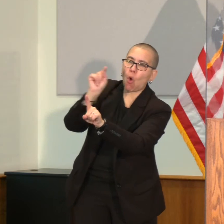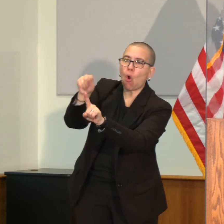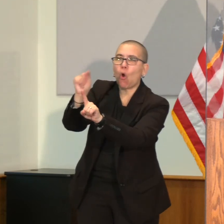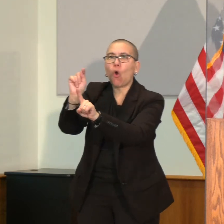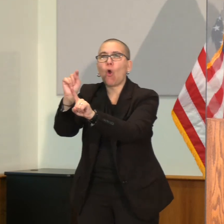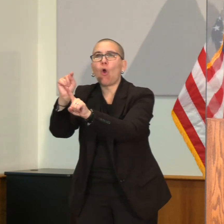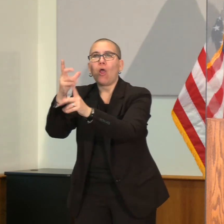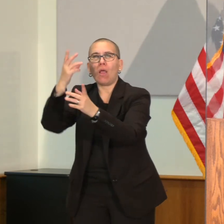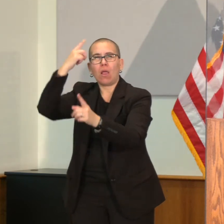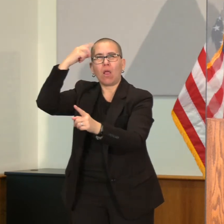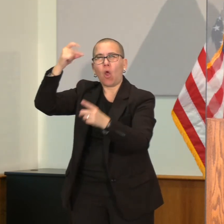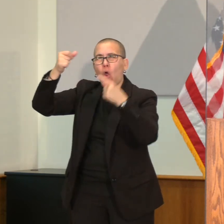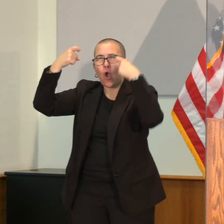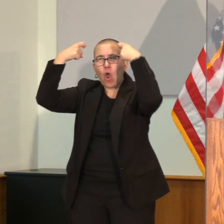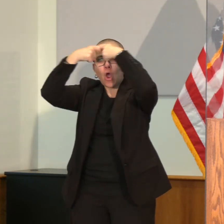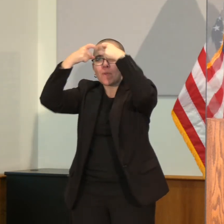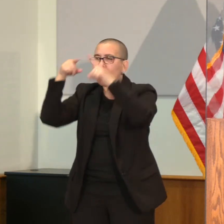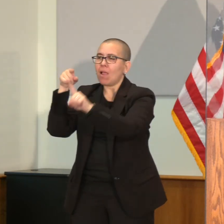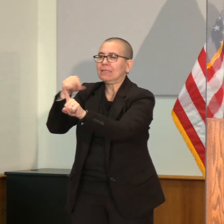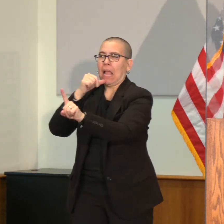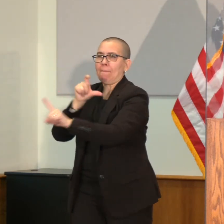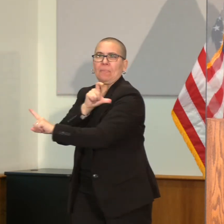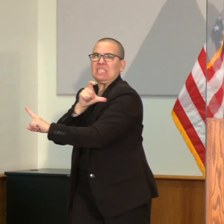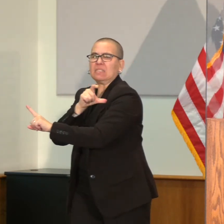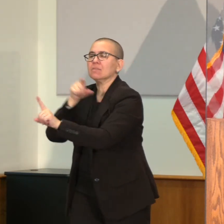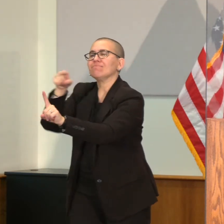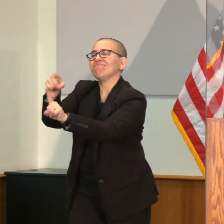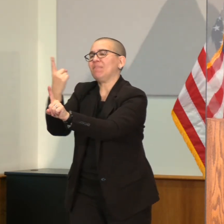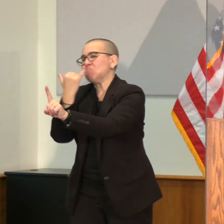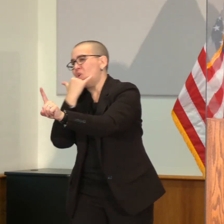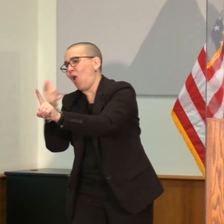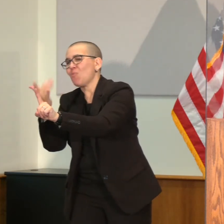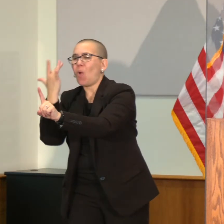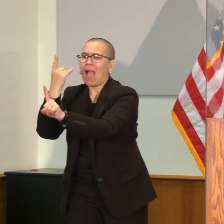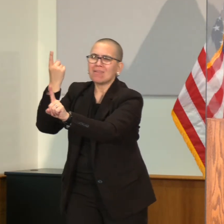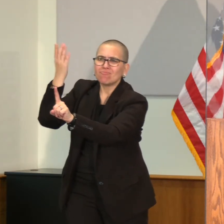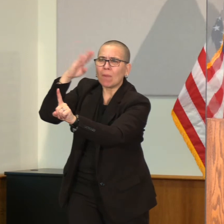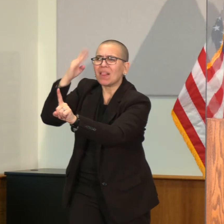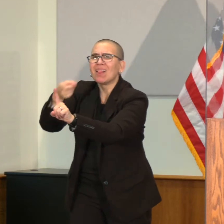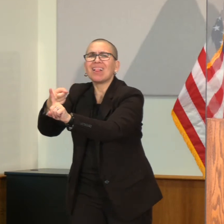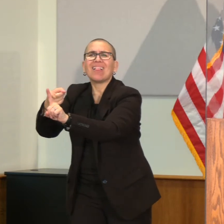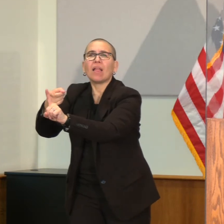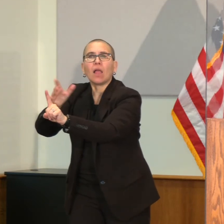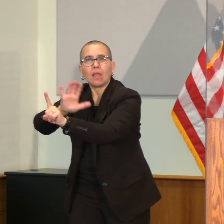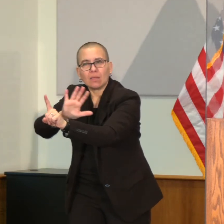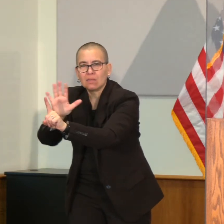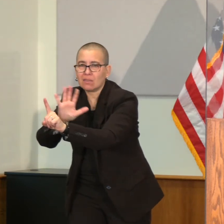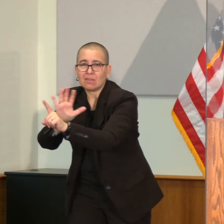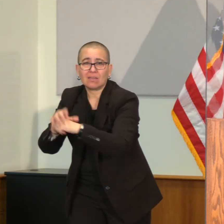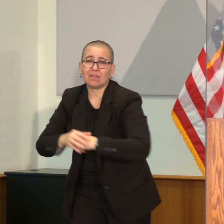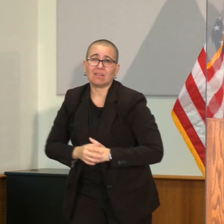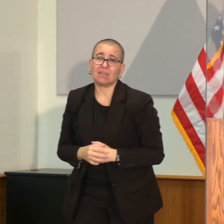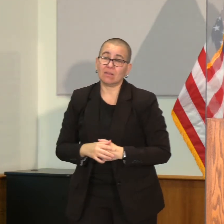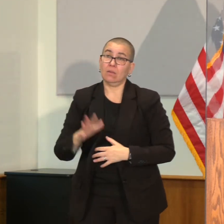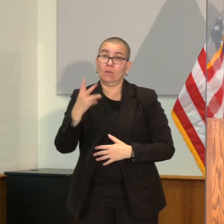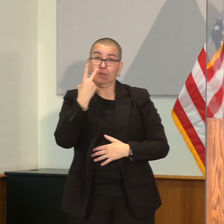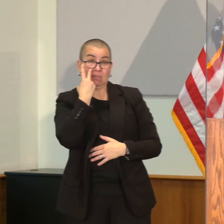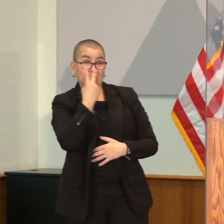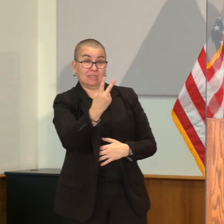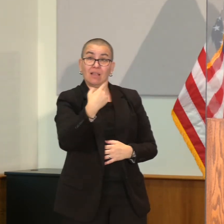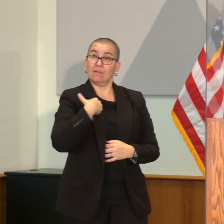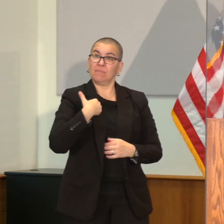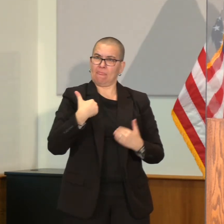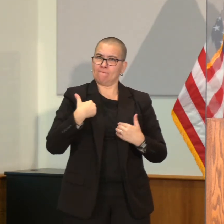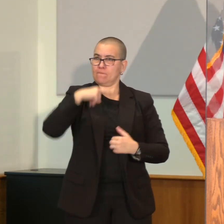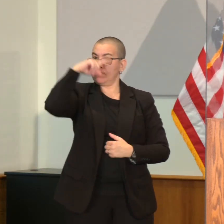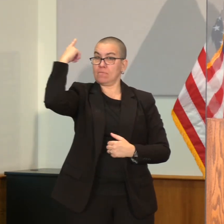the truth. But the reality also is that I have 2 Black boys at home, and I really shouldn't say at home because I have one who's